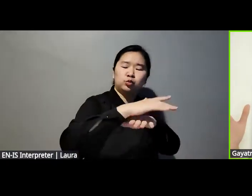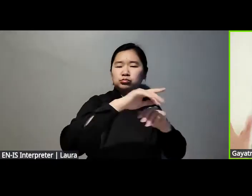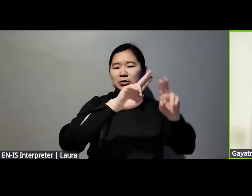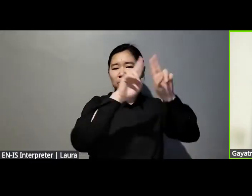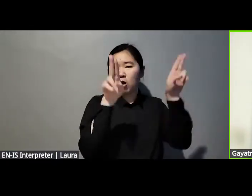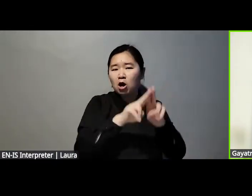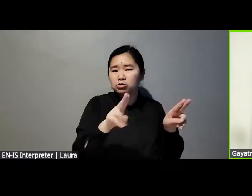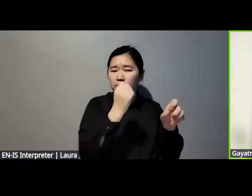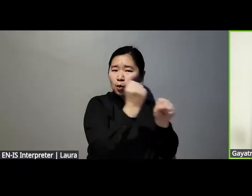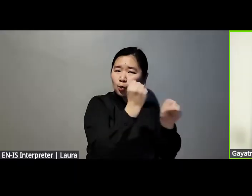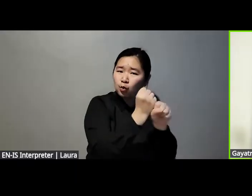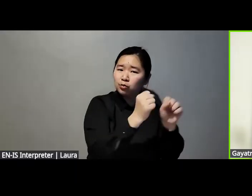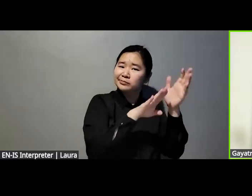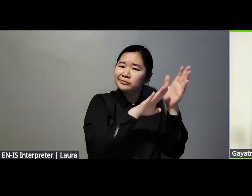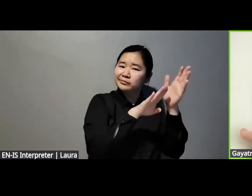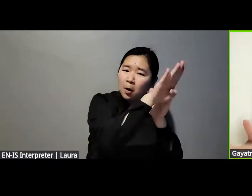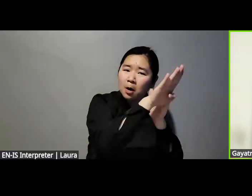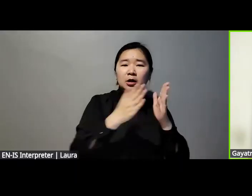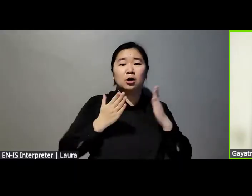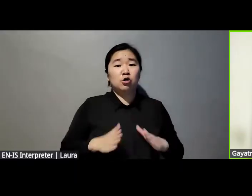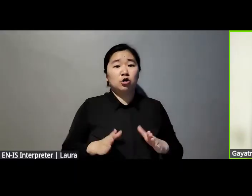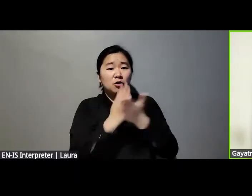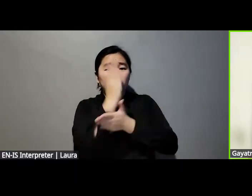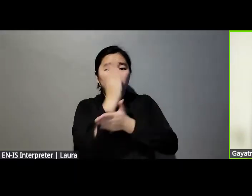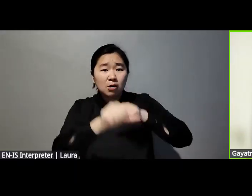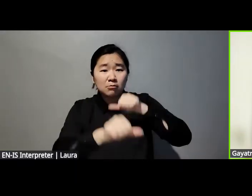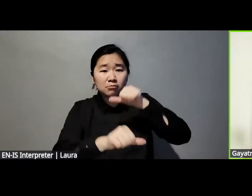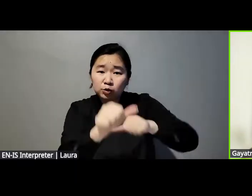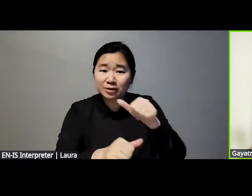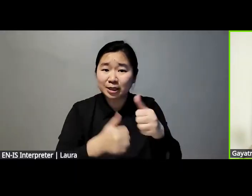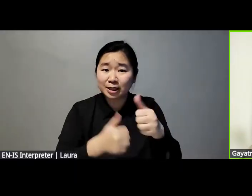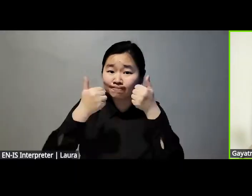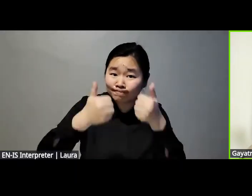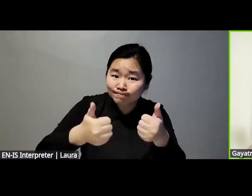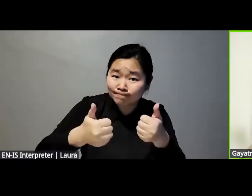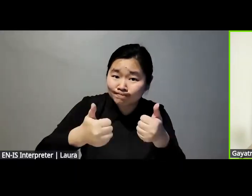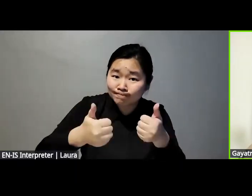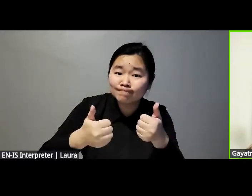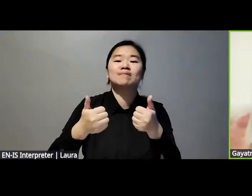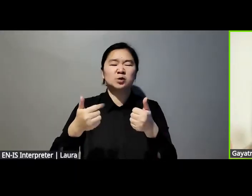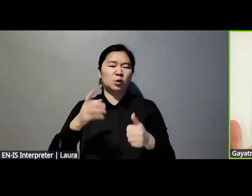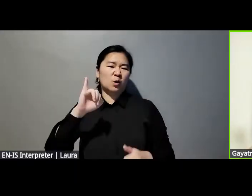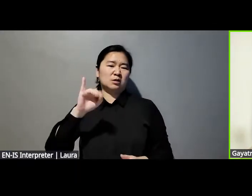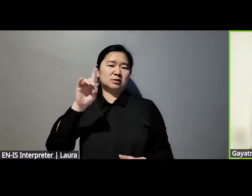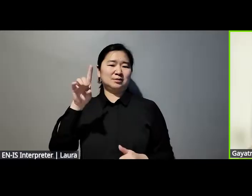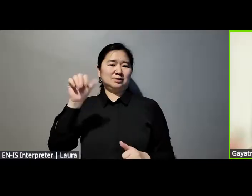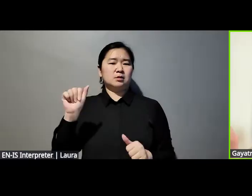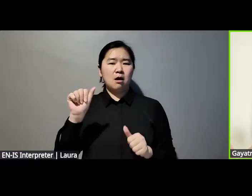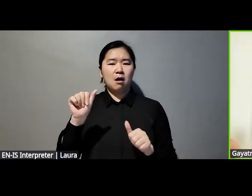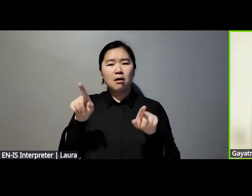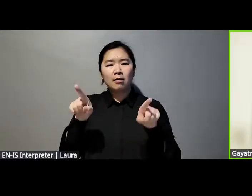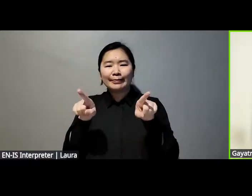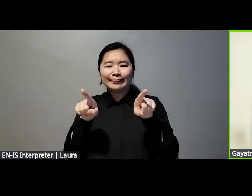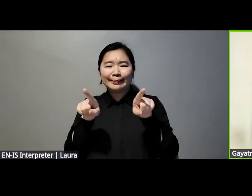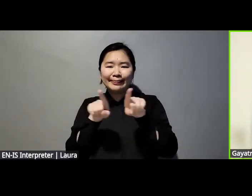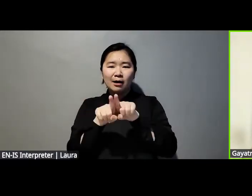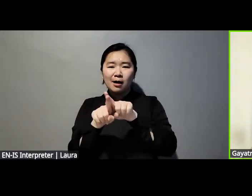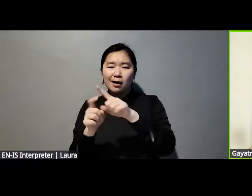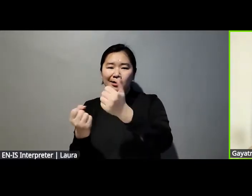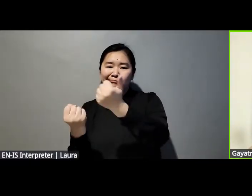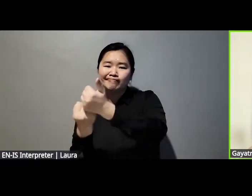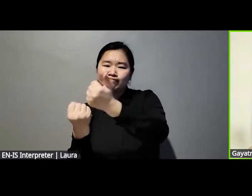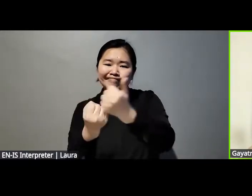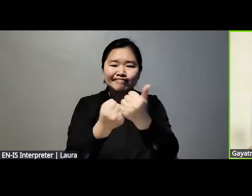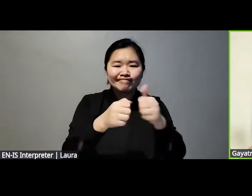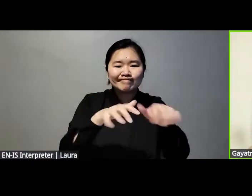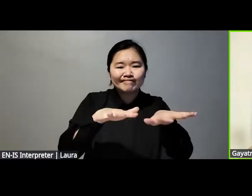across programs. IDA was a partner in the Inclusive Futures DID program in the consortium, and as Claire